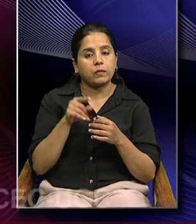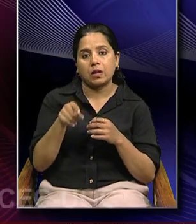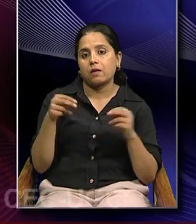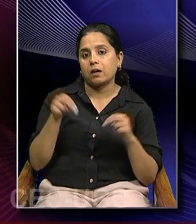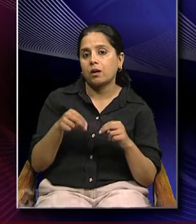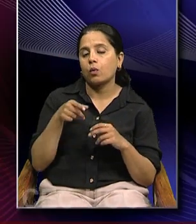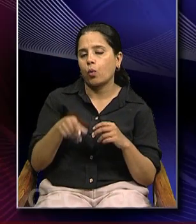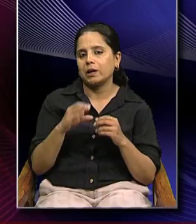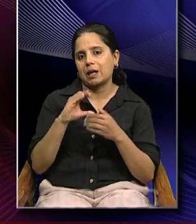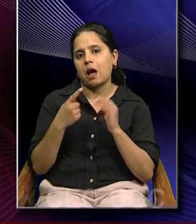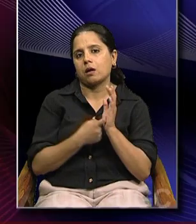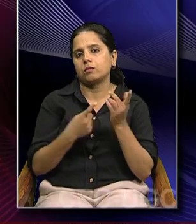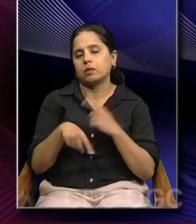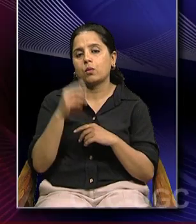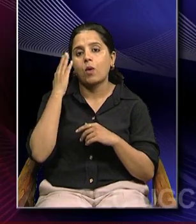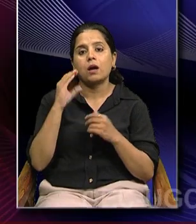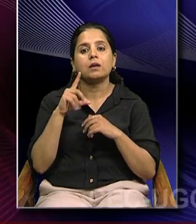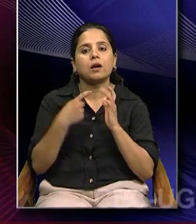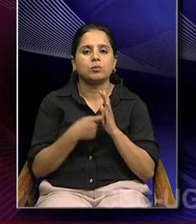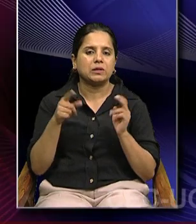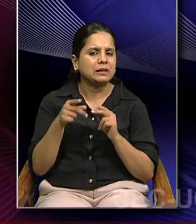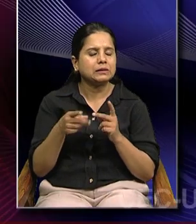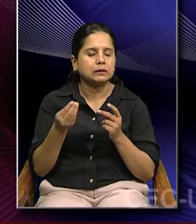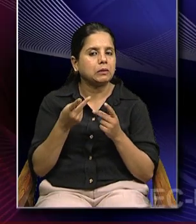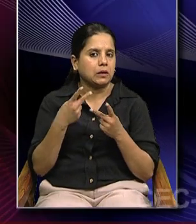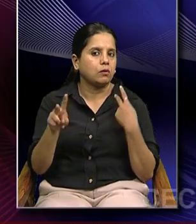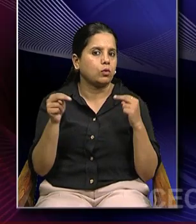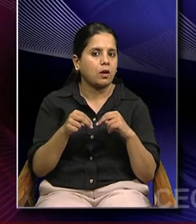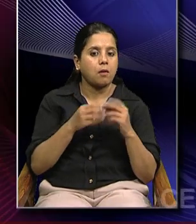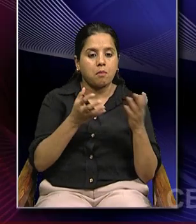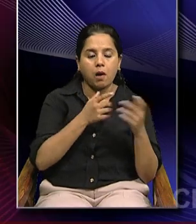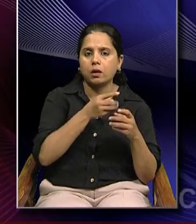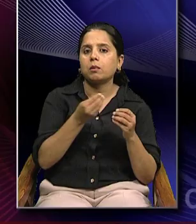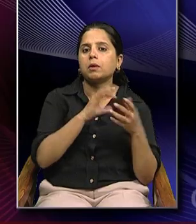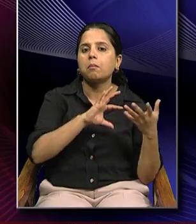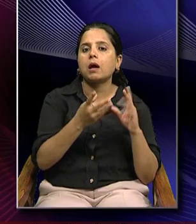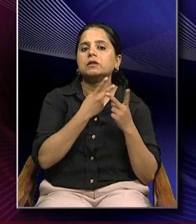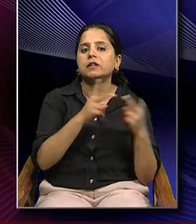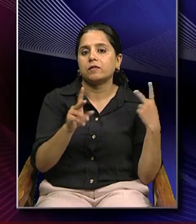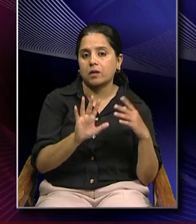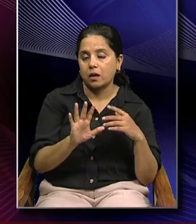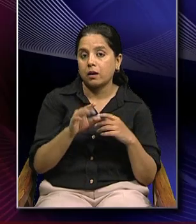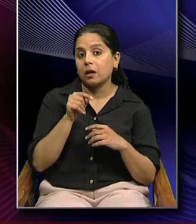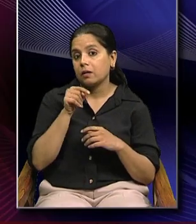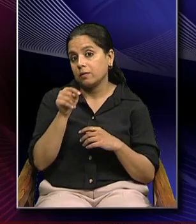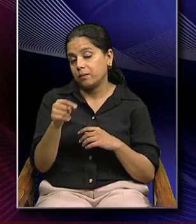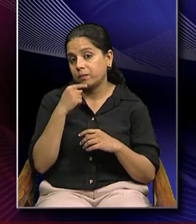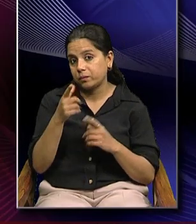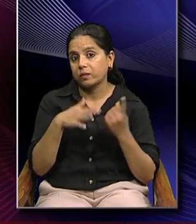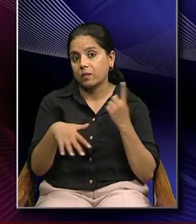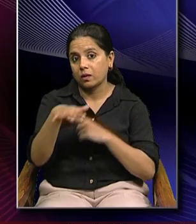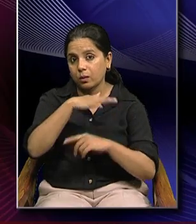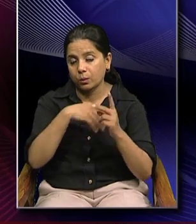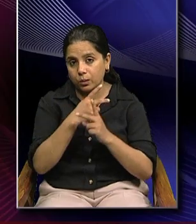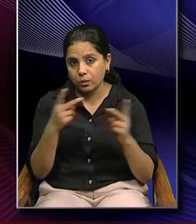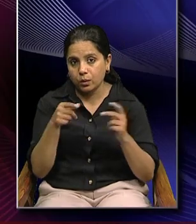requirement of the customers, because customers need something else and marketers are producing something else. So that situation which